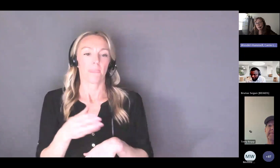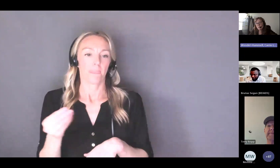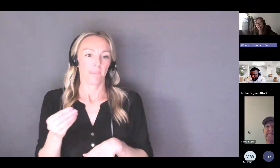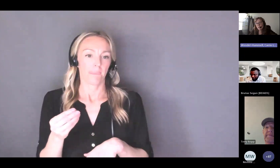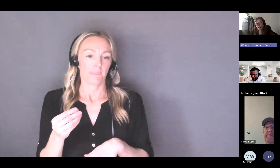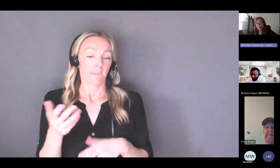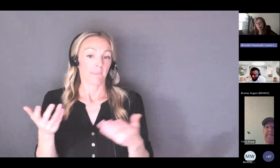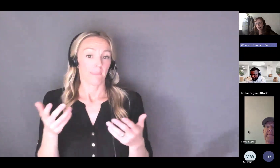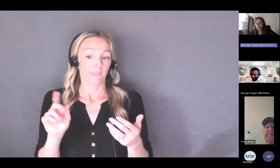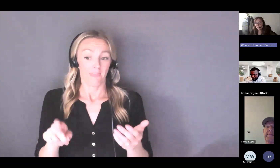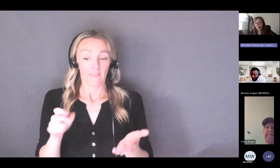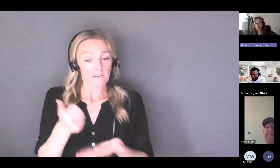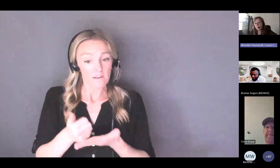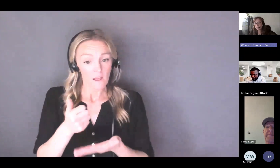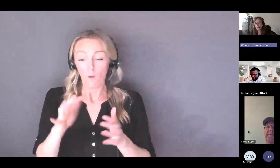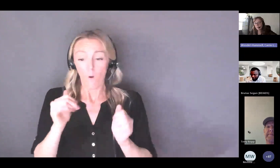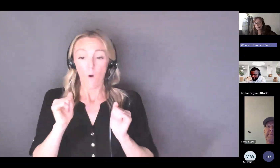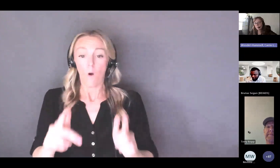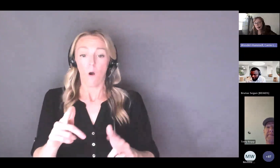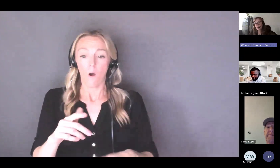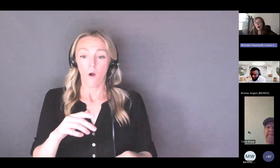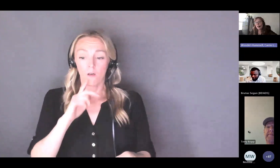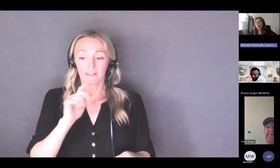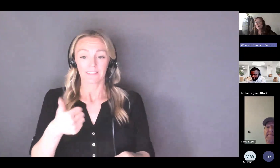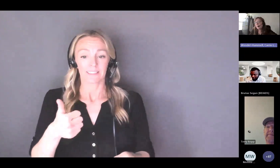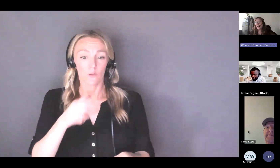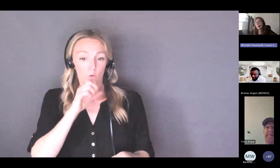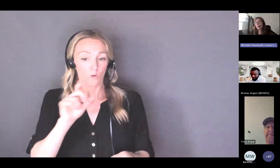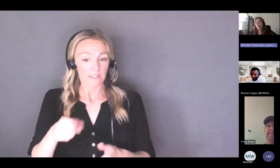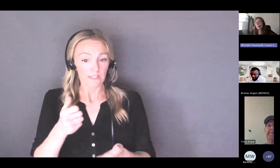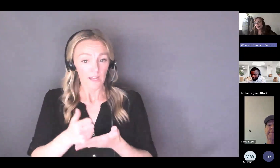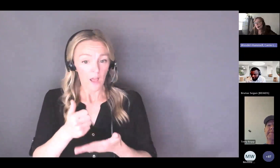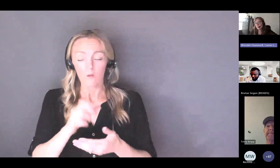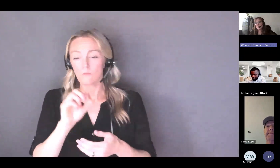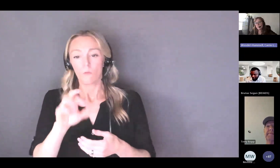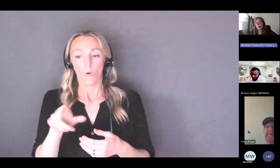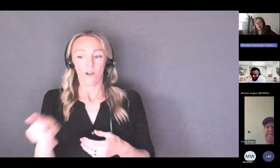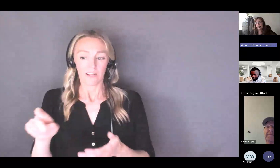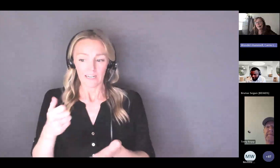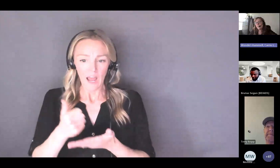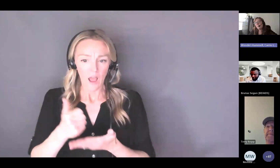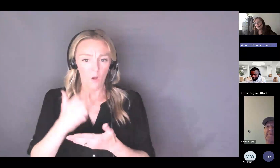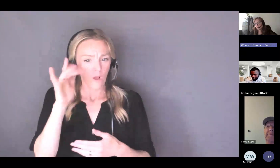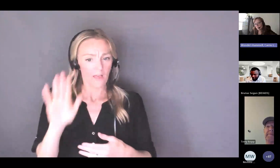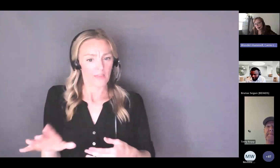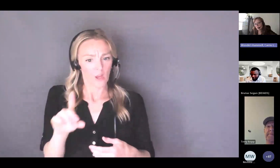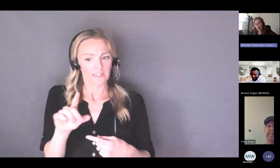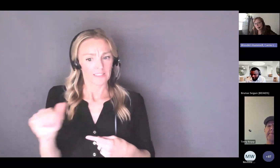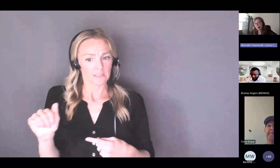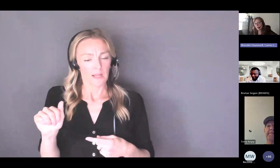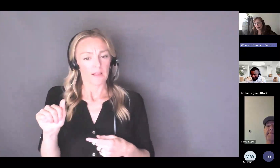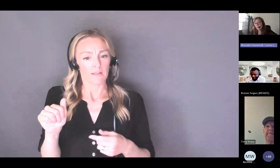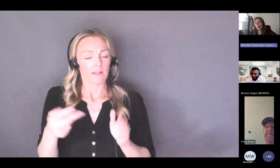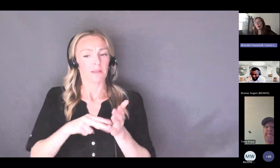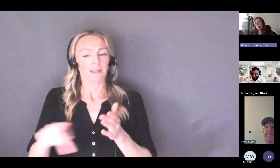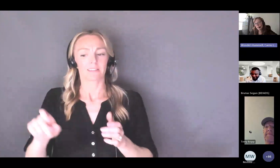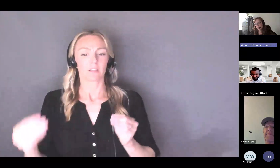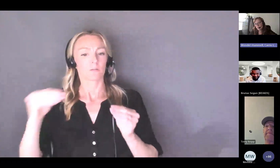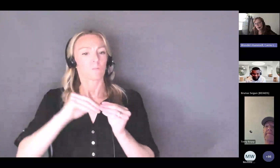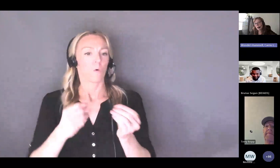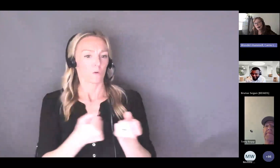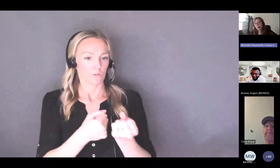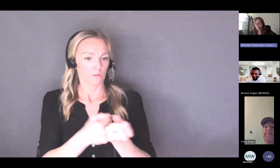Well, just because all 10-year-olds need help in this area? Or do they need help because their disability is saying they need even more support in this area